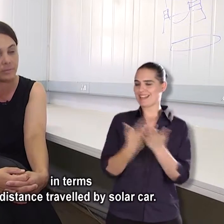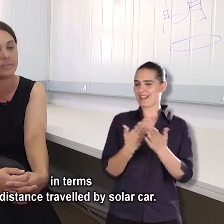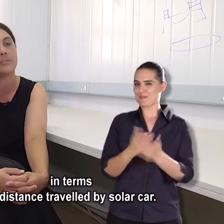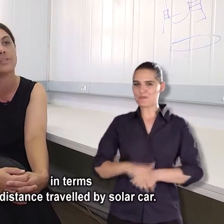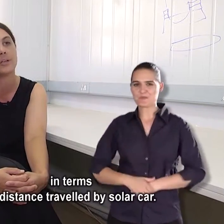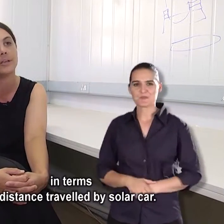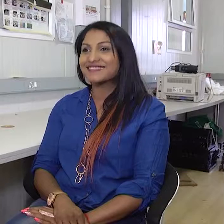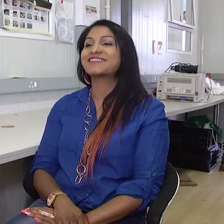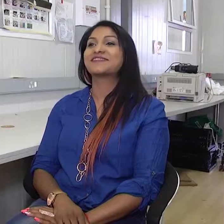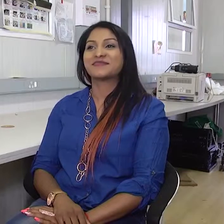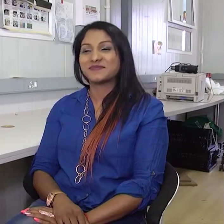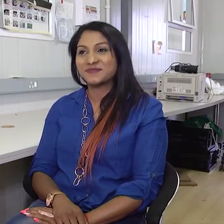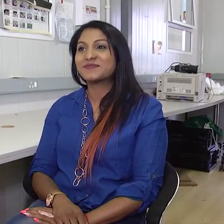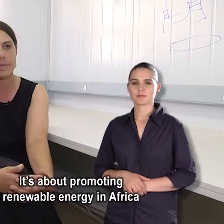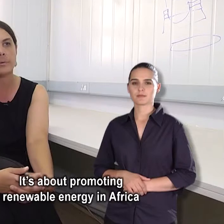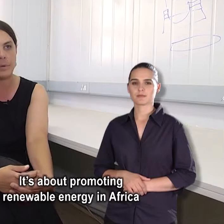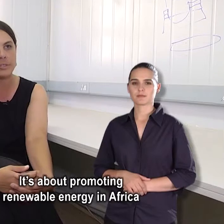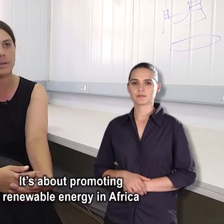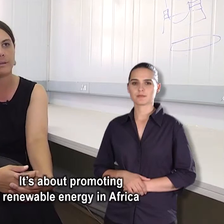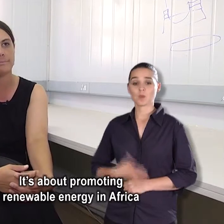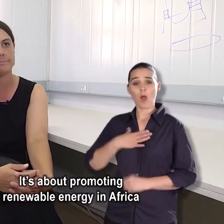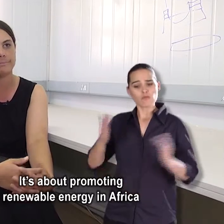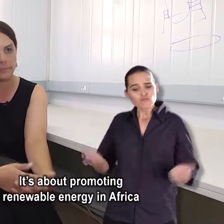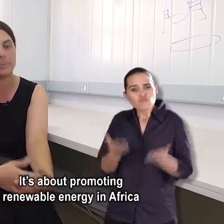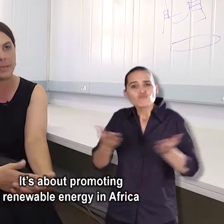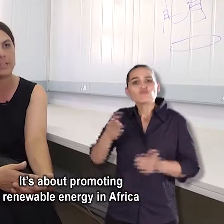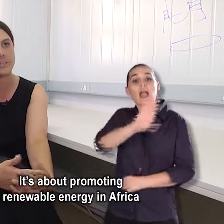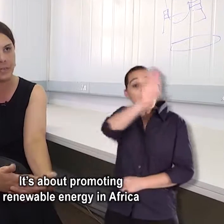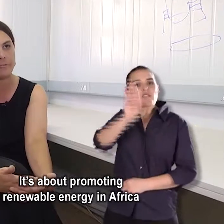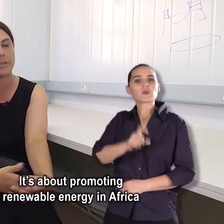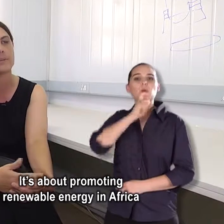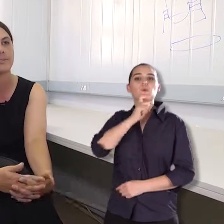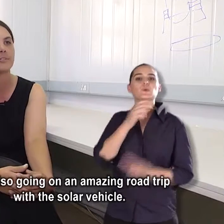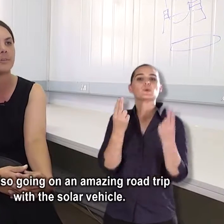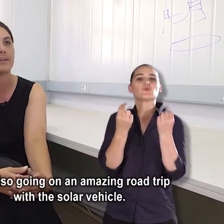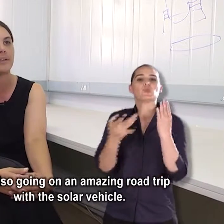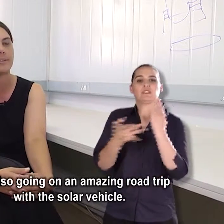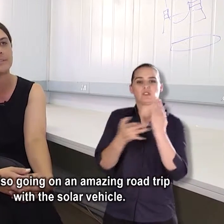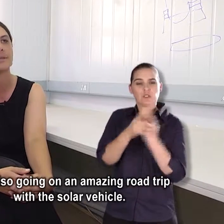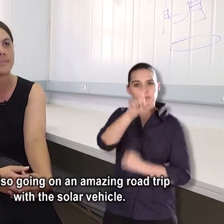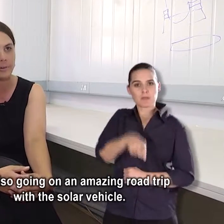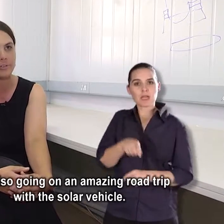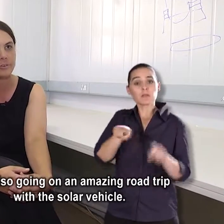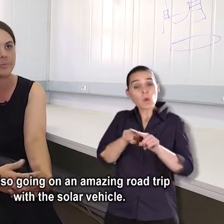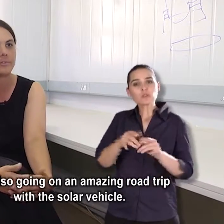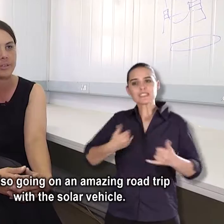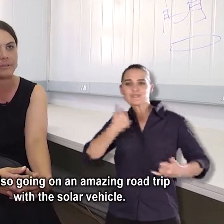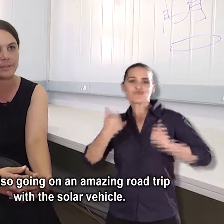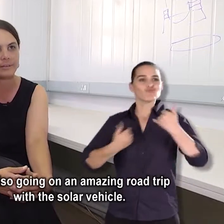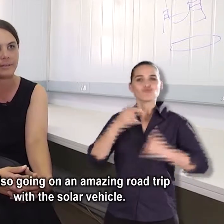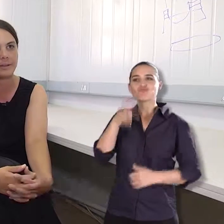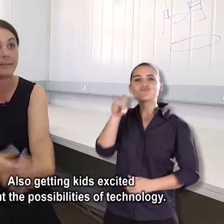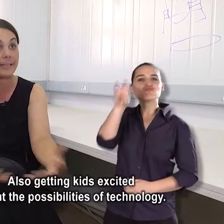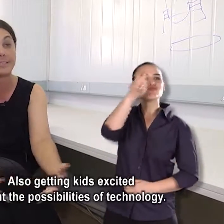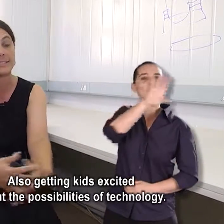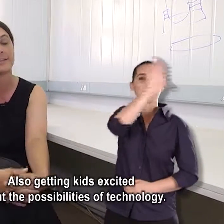distance traveled using solar. So it's about promoting renewable energy in Africa, but it's also about going on this amazing road trip with a solar